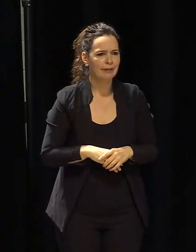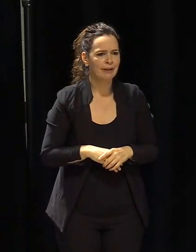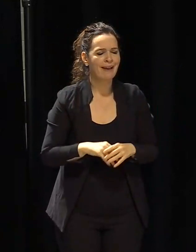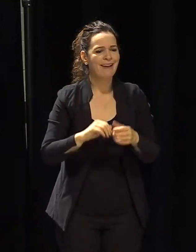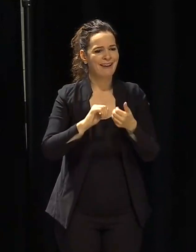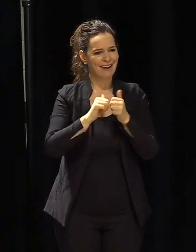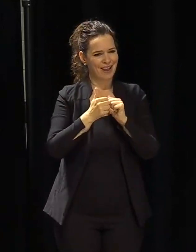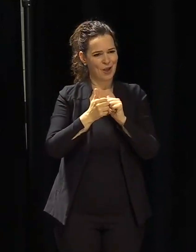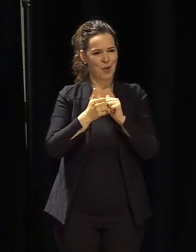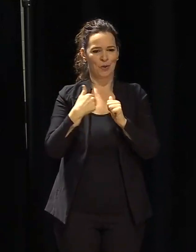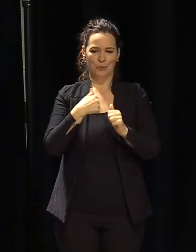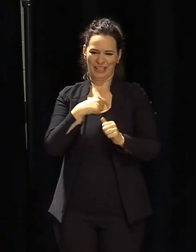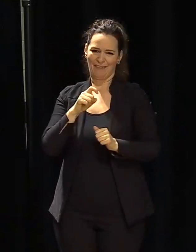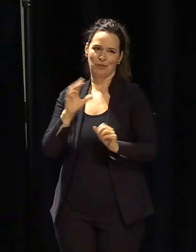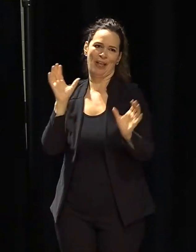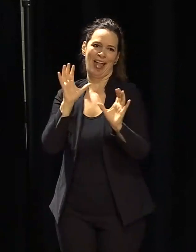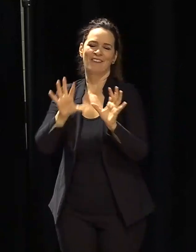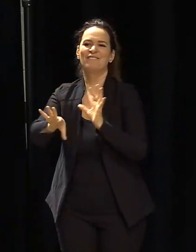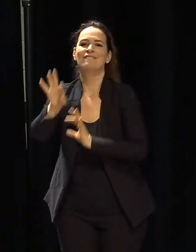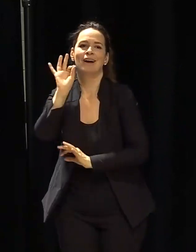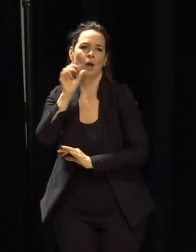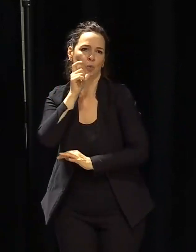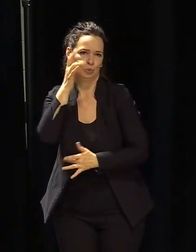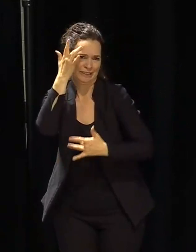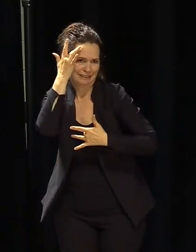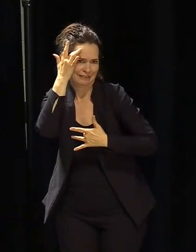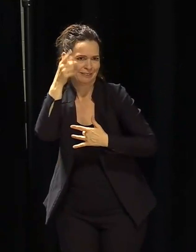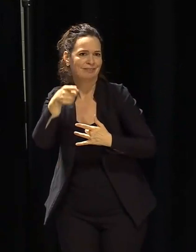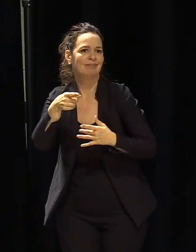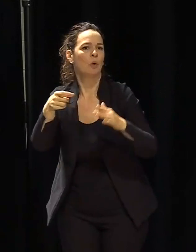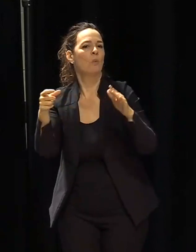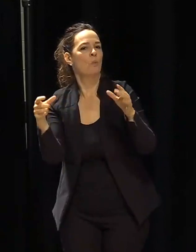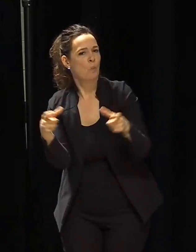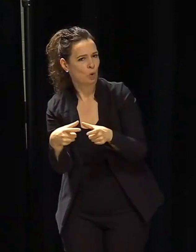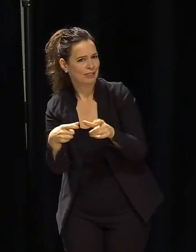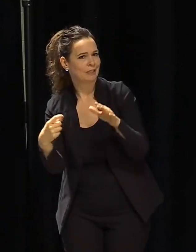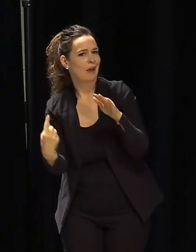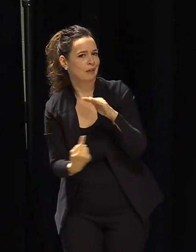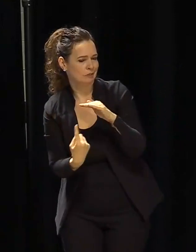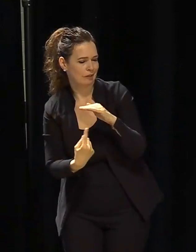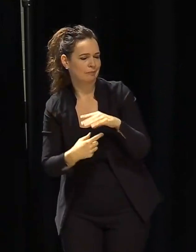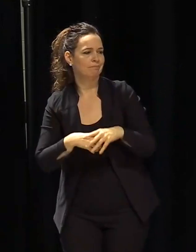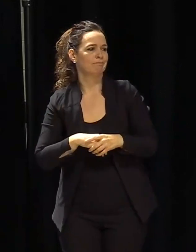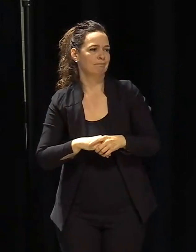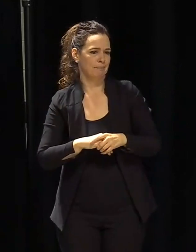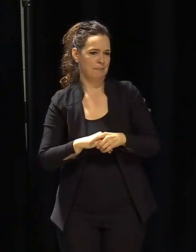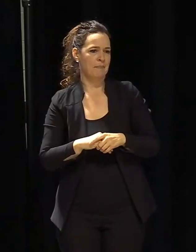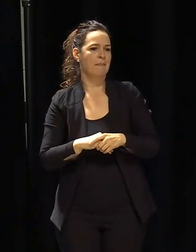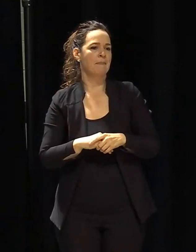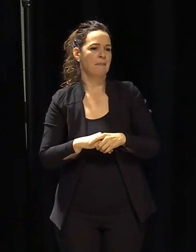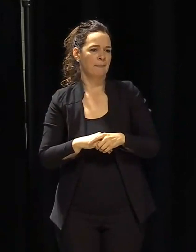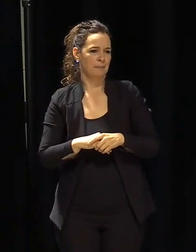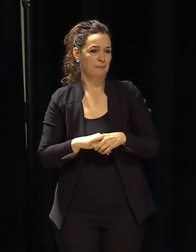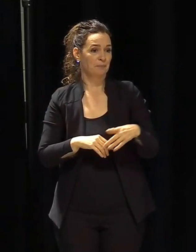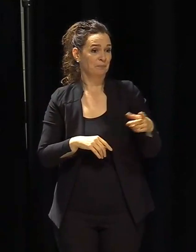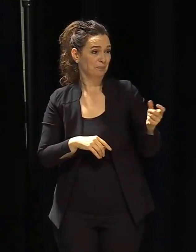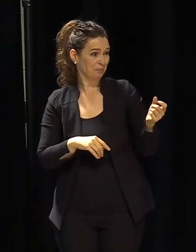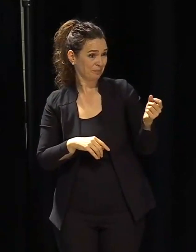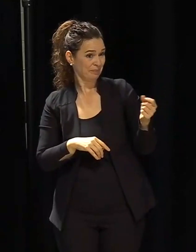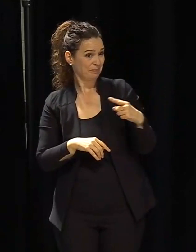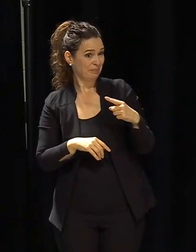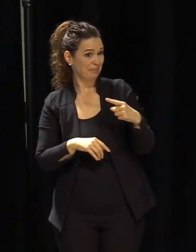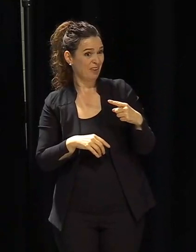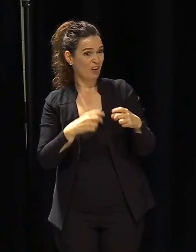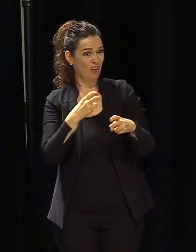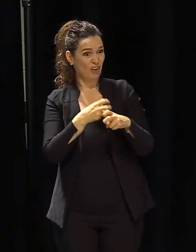It's almost hard to believe, but just 2 months, I mean, in September, we averaged like 15 cases a day. Yes,